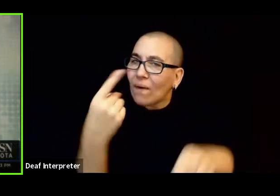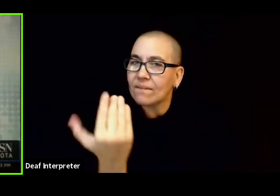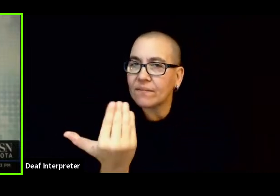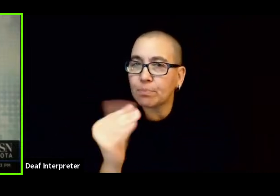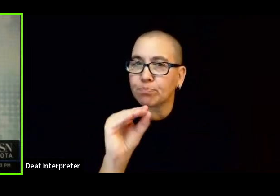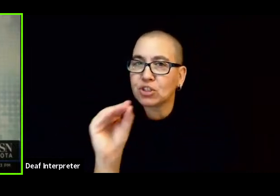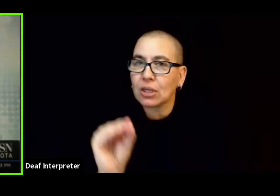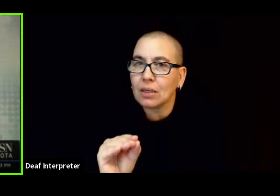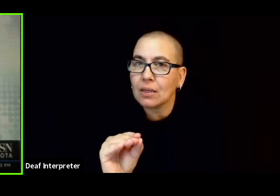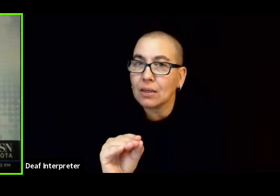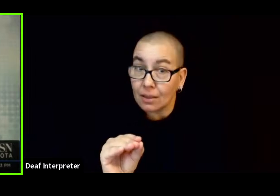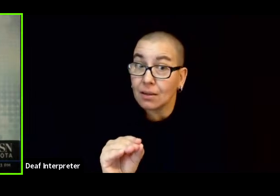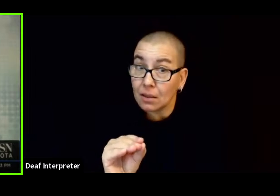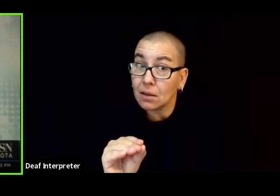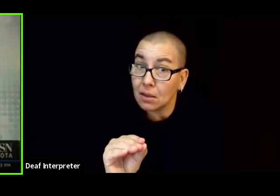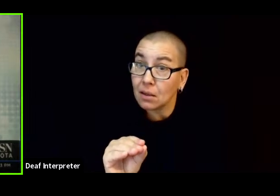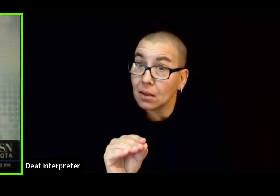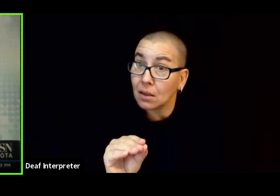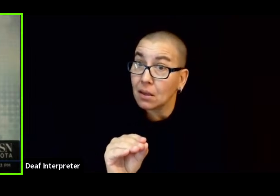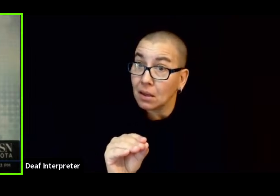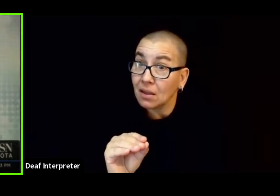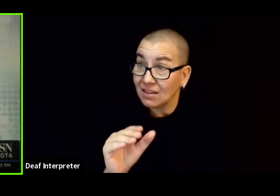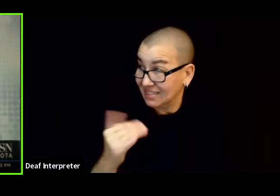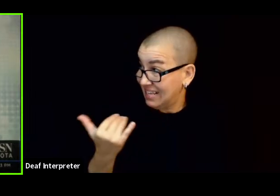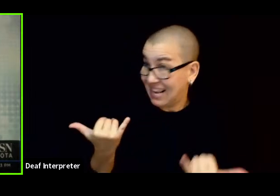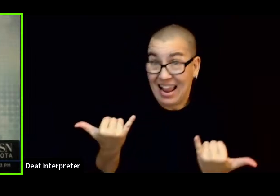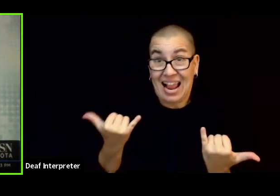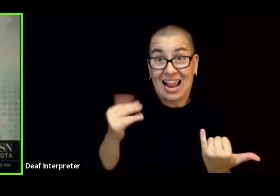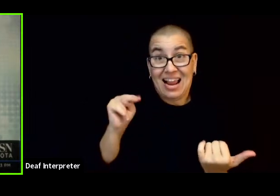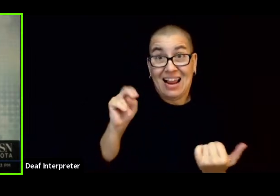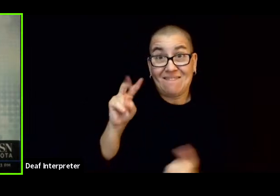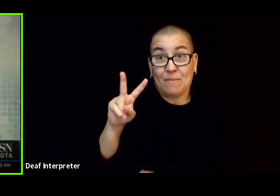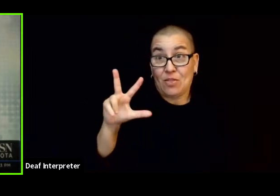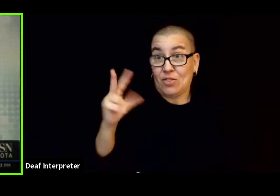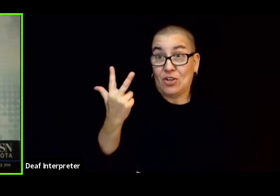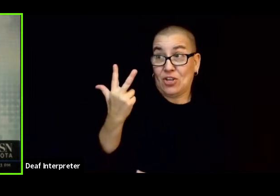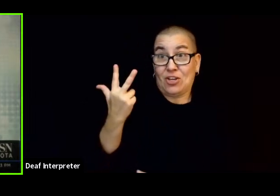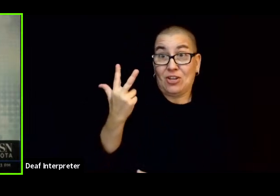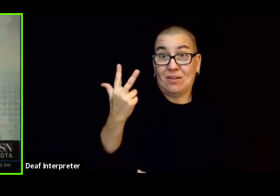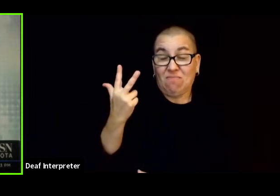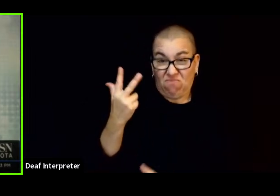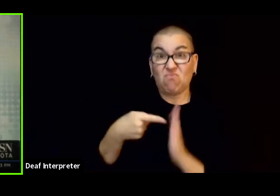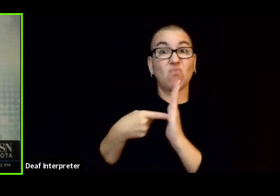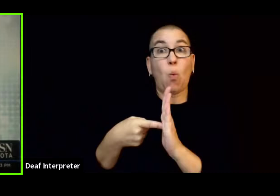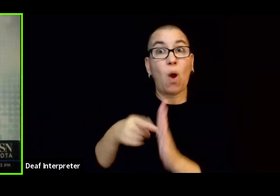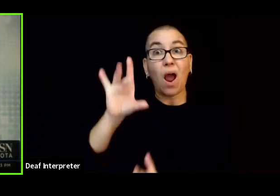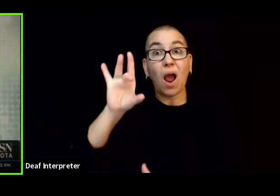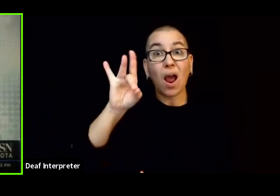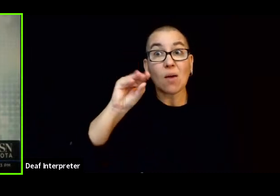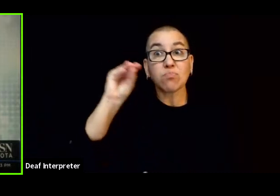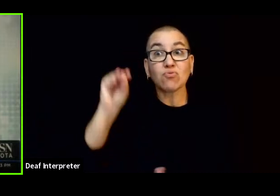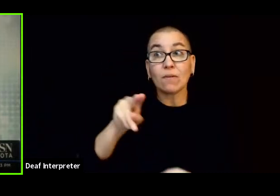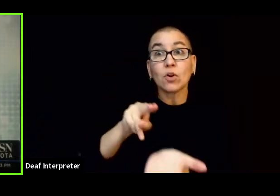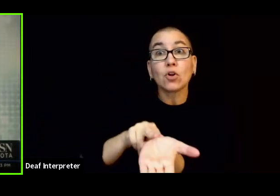November 3rd, our data shows that 8% of Minnesota's 368 nursing homes have never had a reported